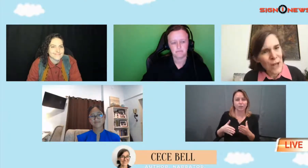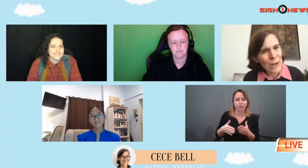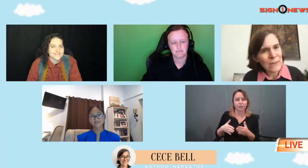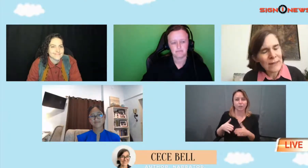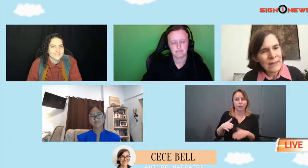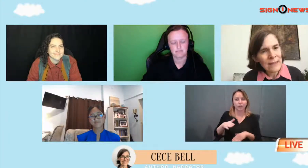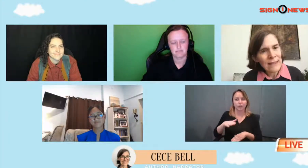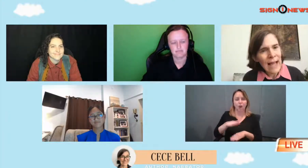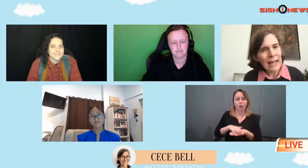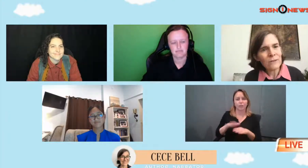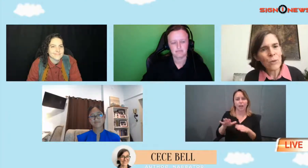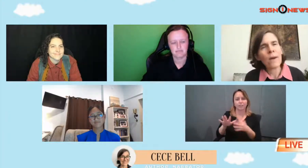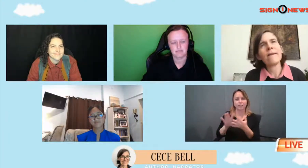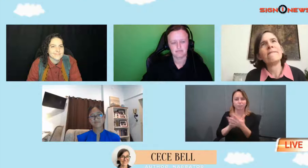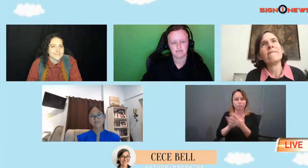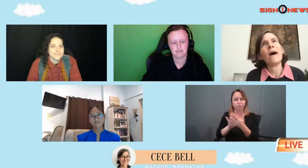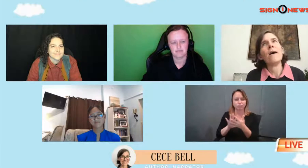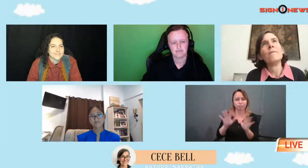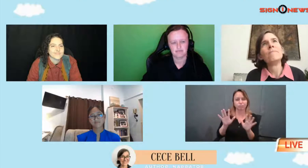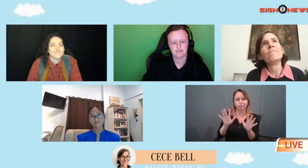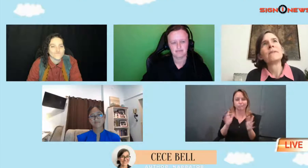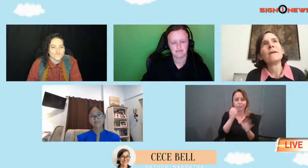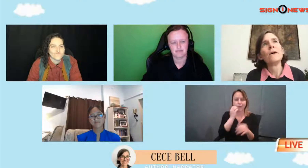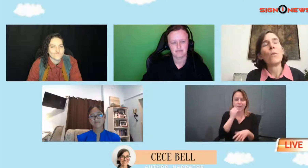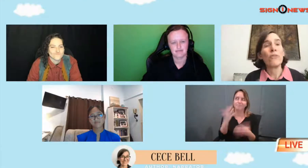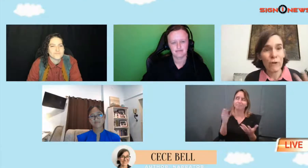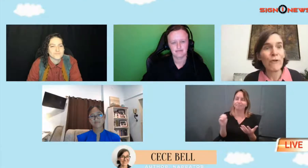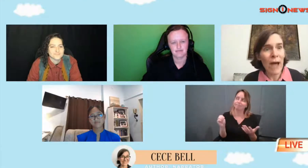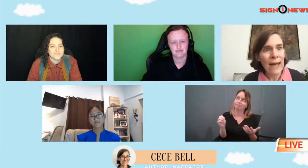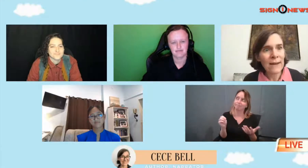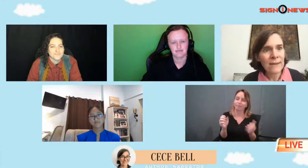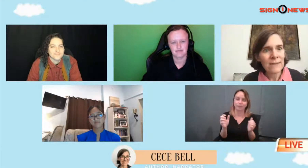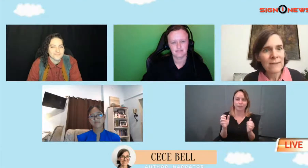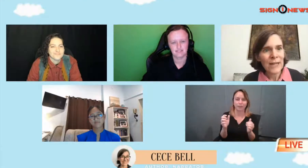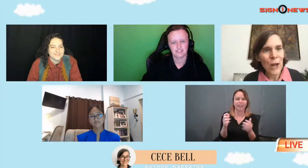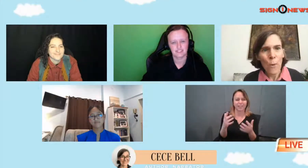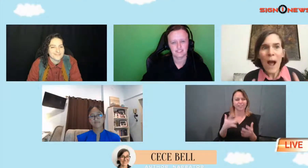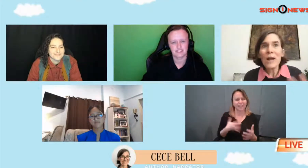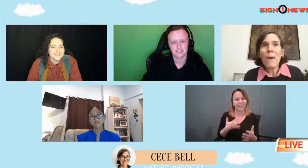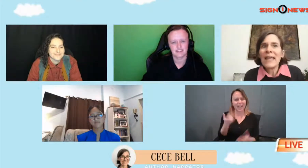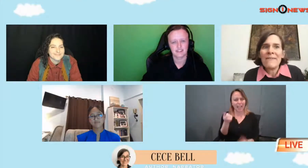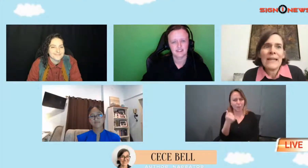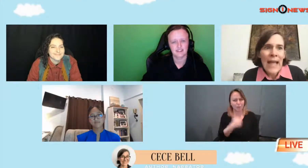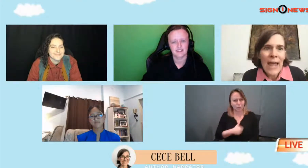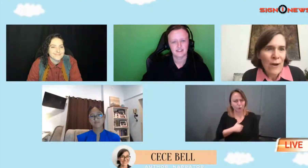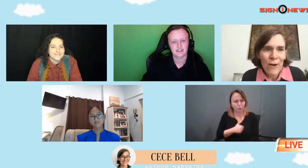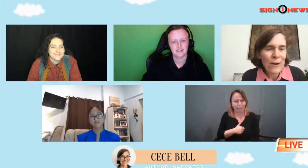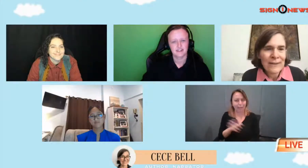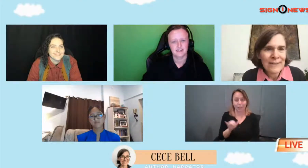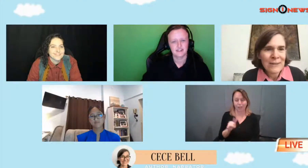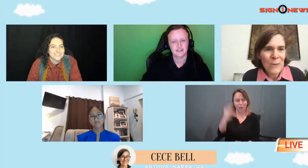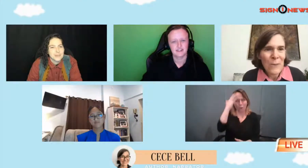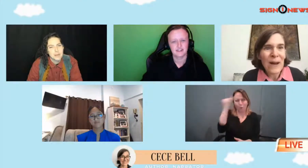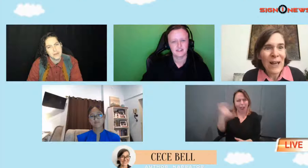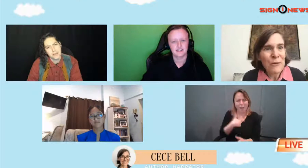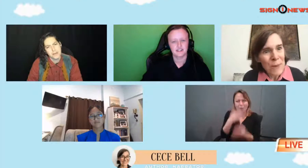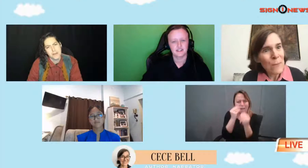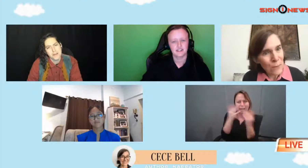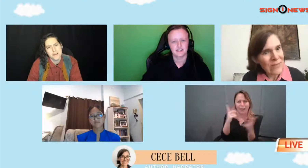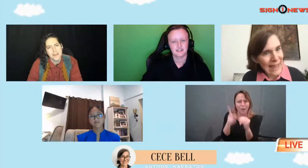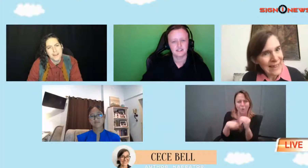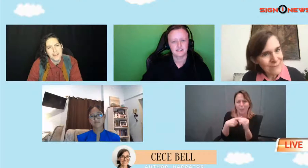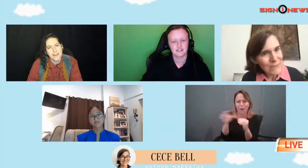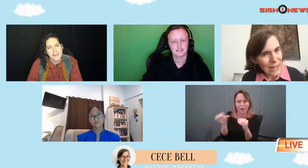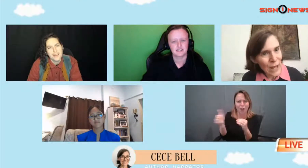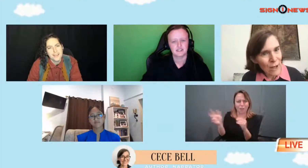ambivalent note, like sort of with regret. Why do I even care what other